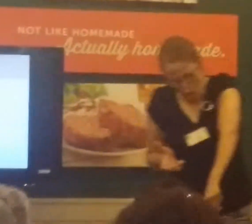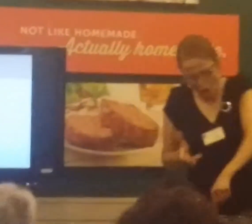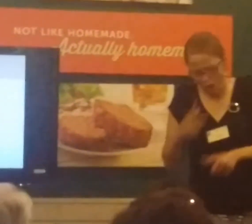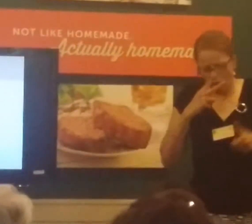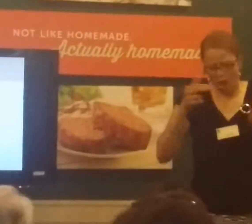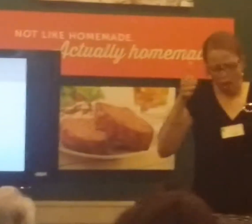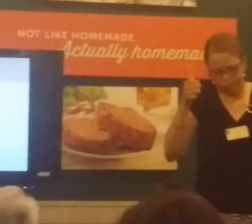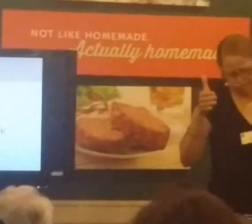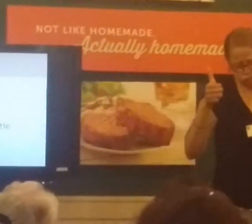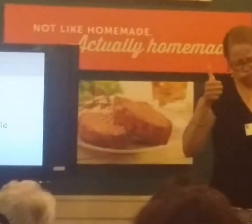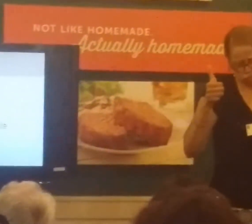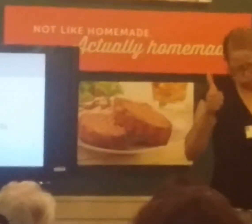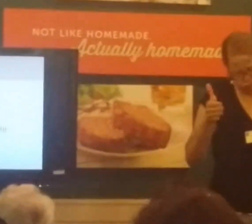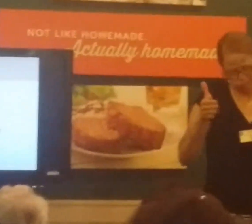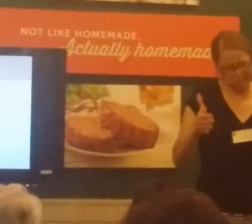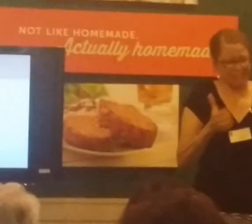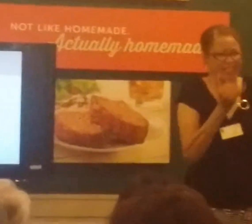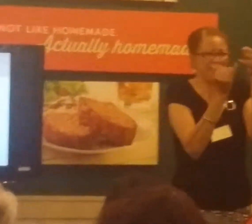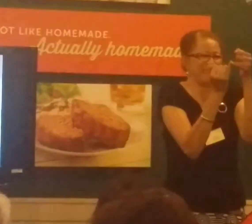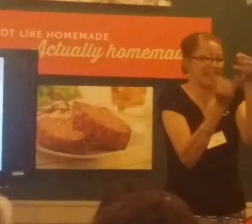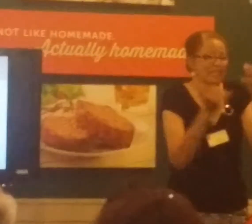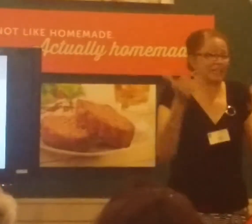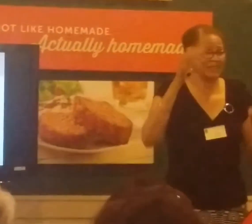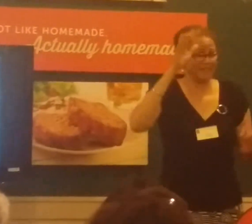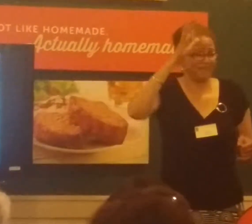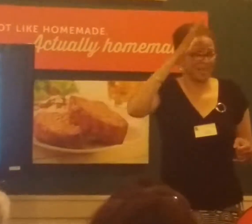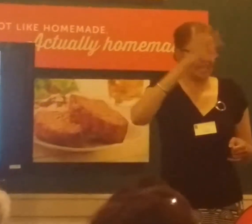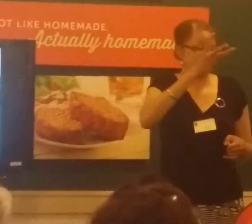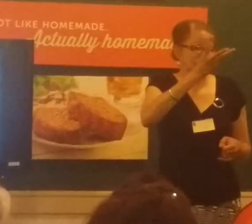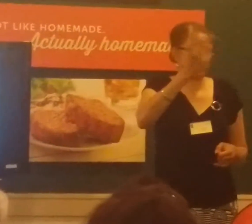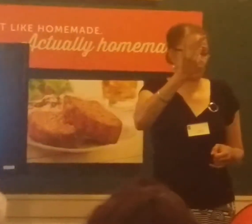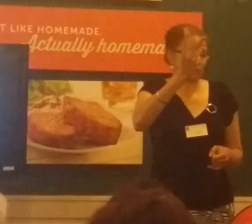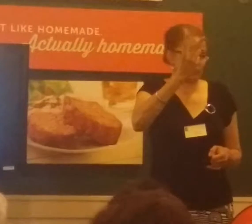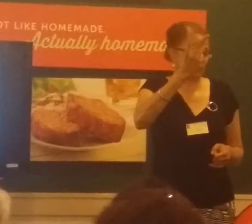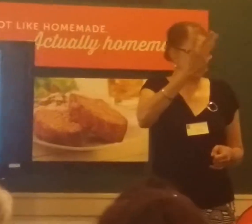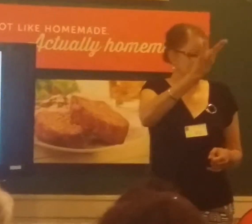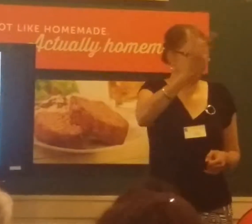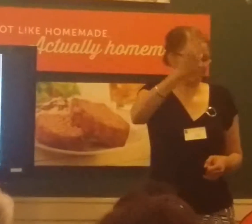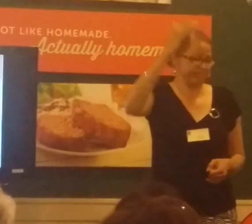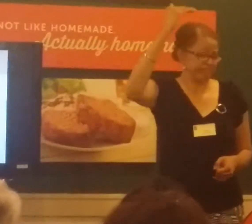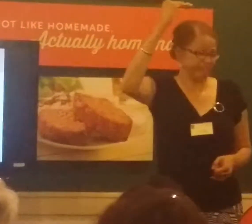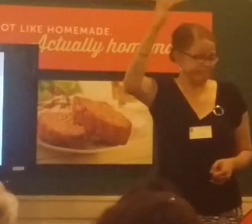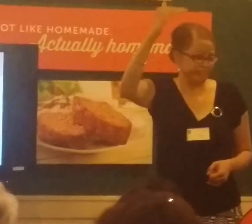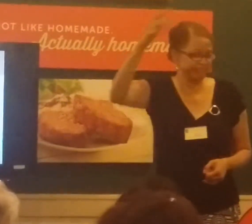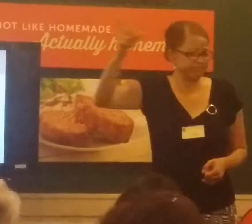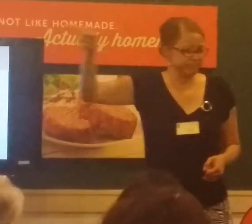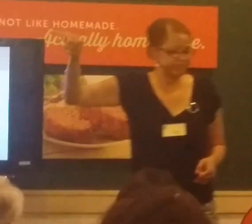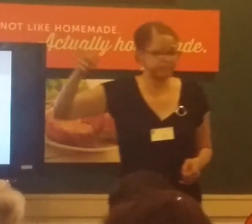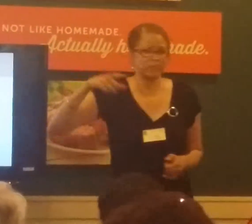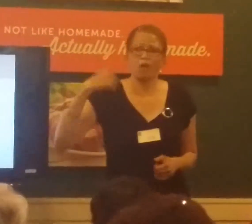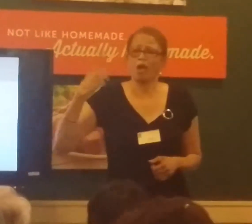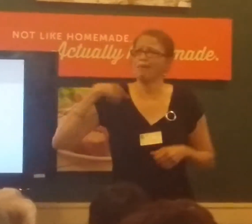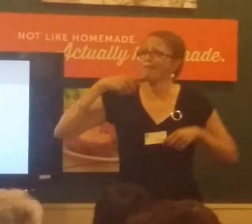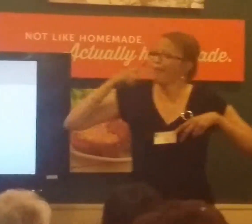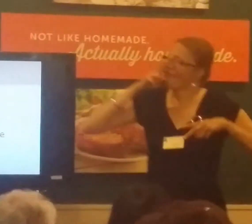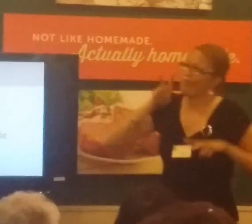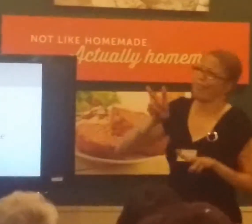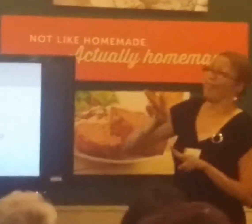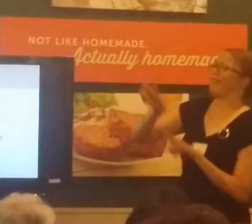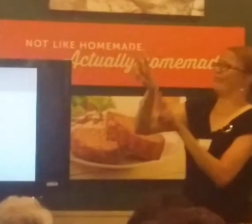long time. He was in the hospital, and he got very frail. My dad passed at 62. He was 6'2", excuse me. And